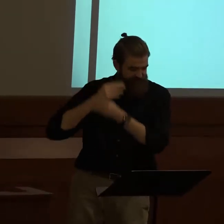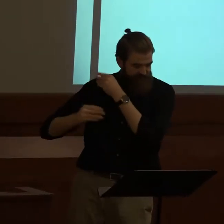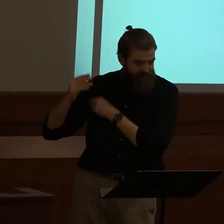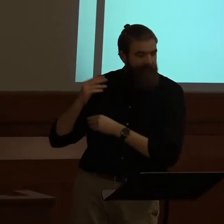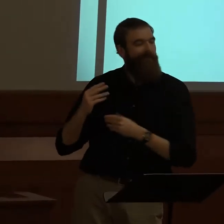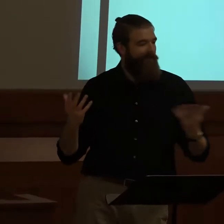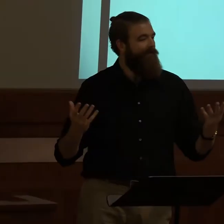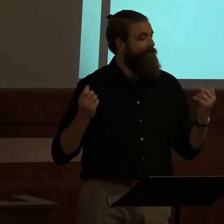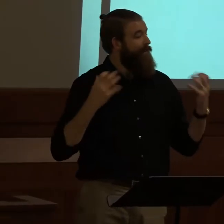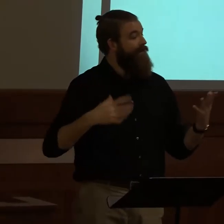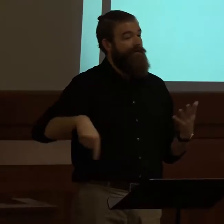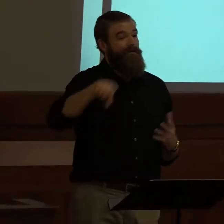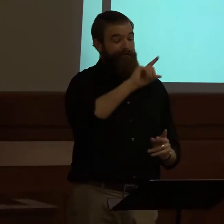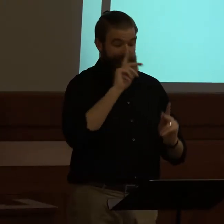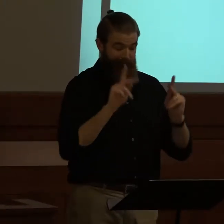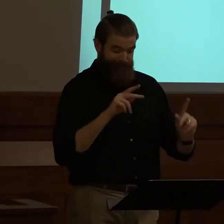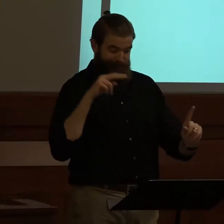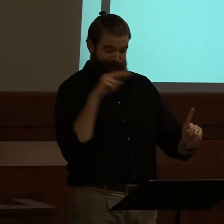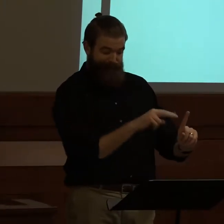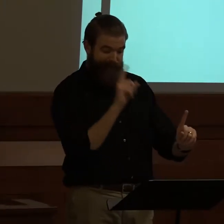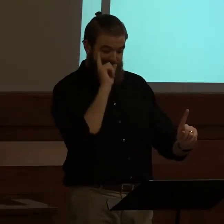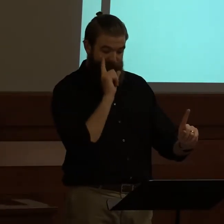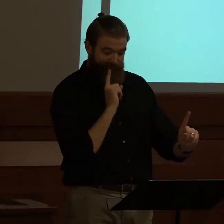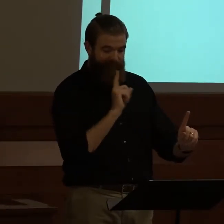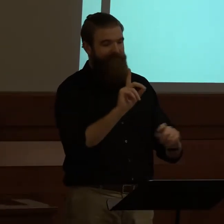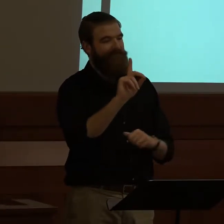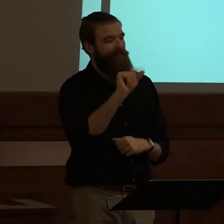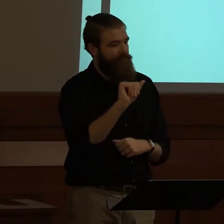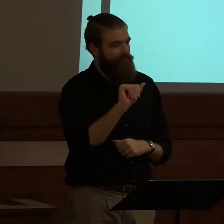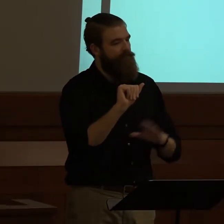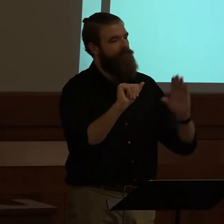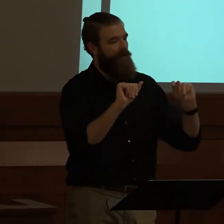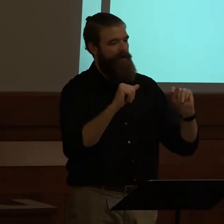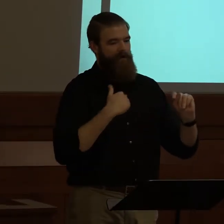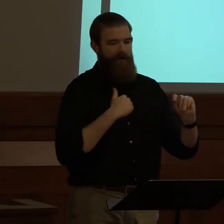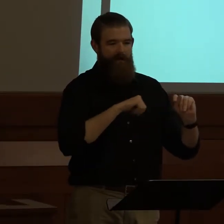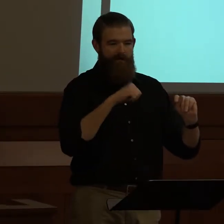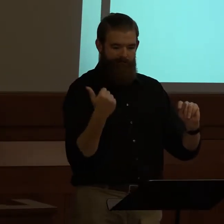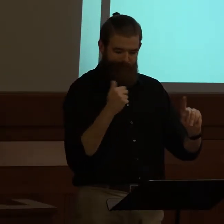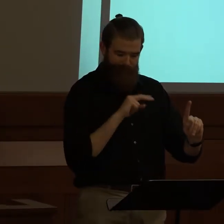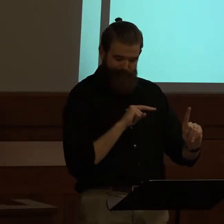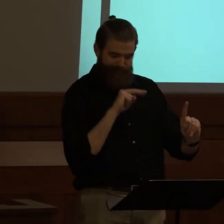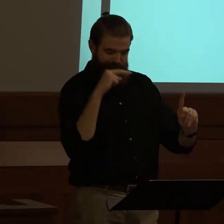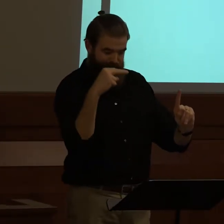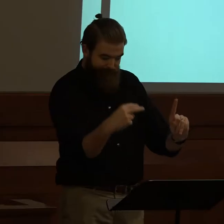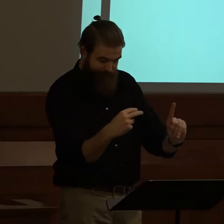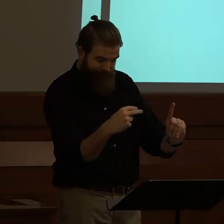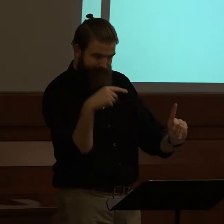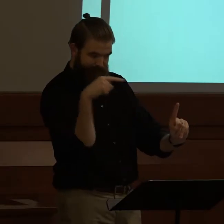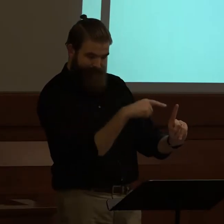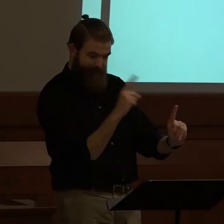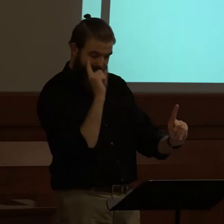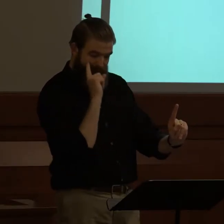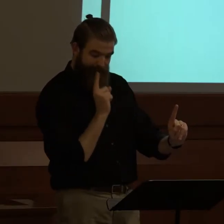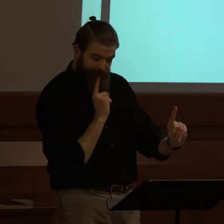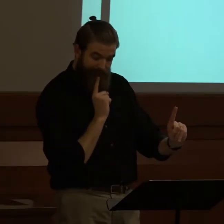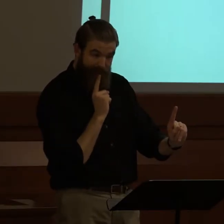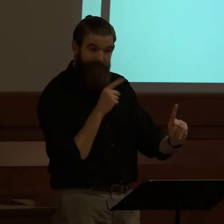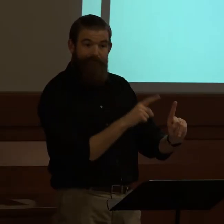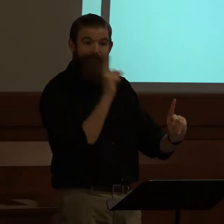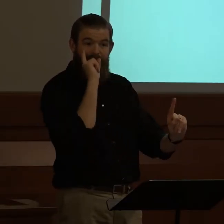but there is another way of thinking about deafness. This way treats the languages